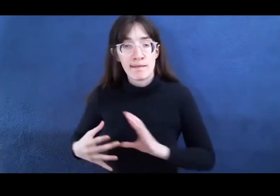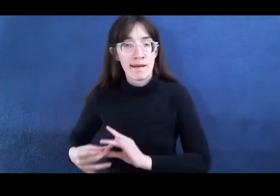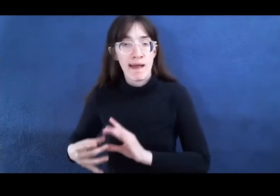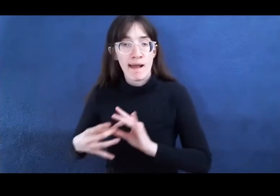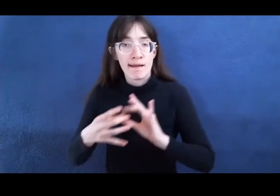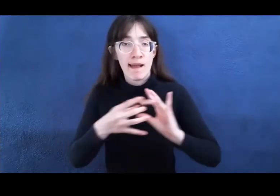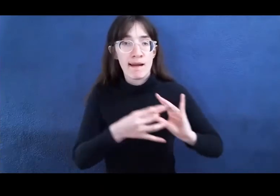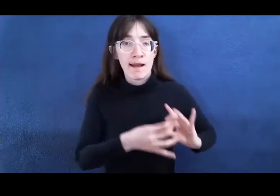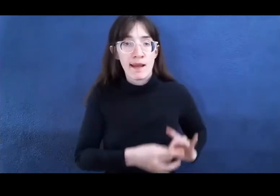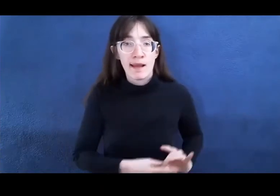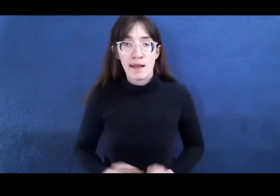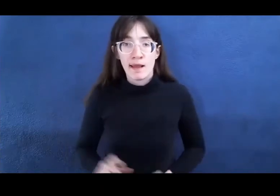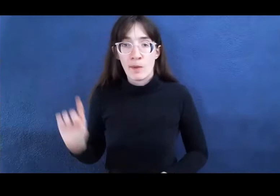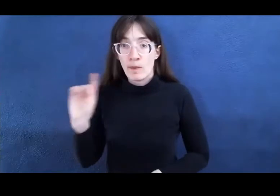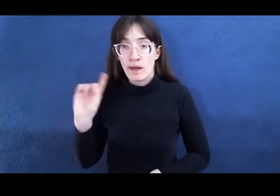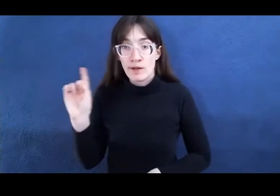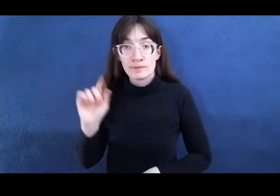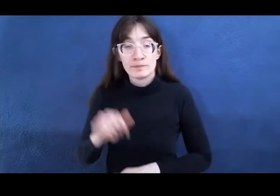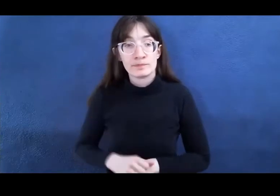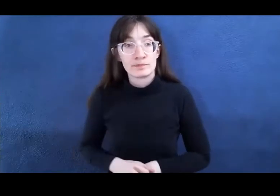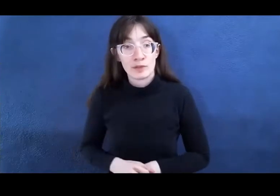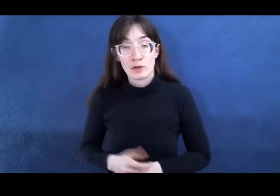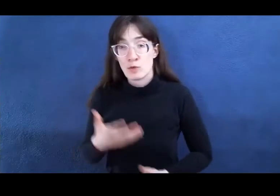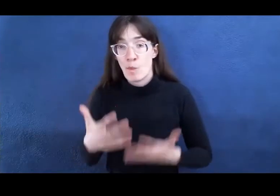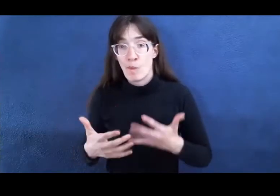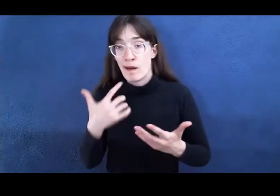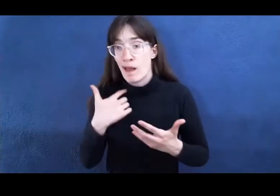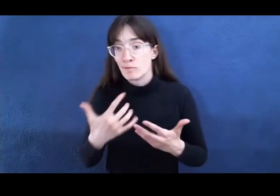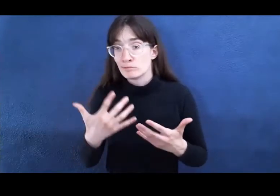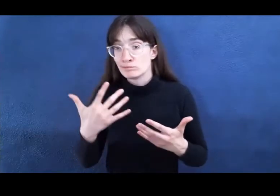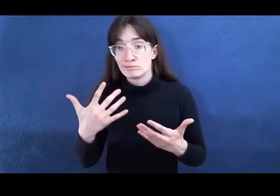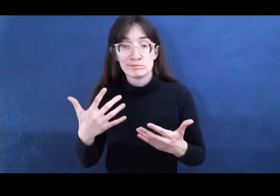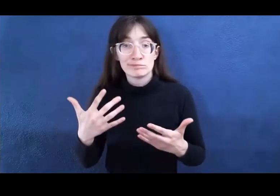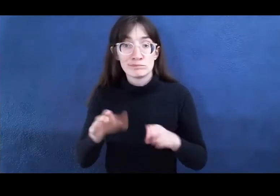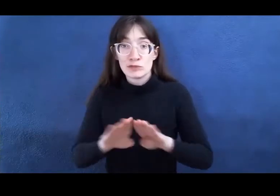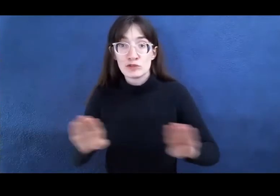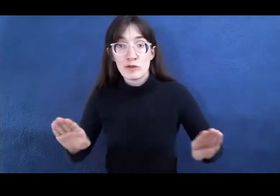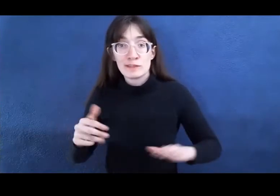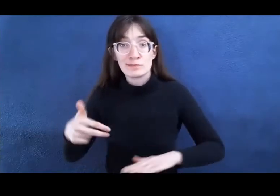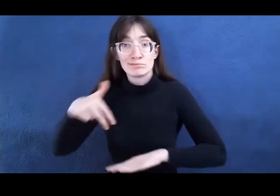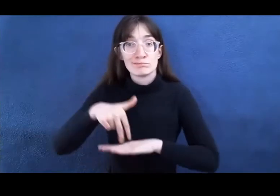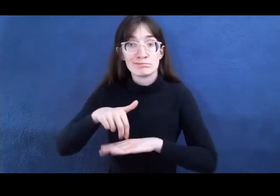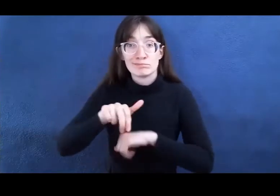So whatever type of surface you're sitting or standing on.